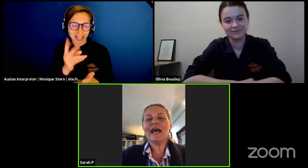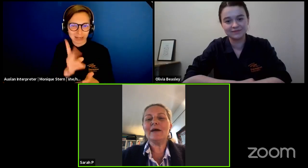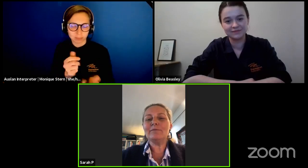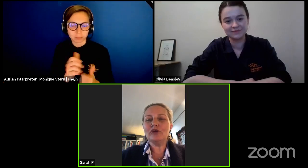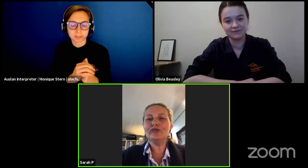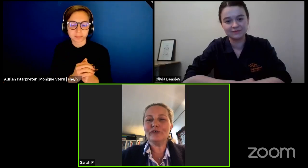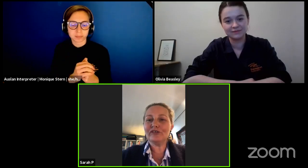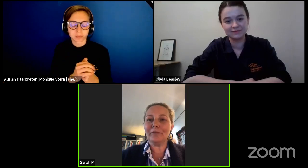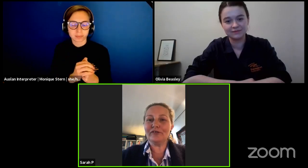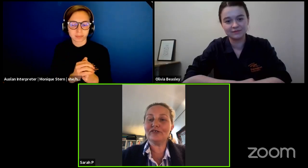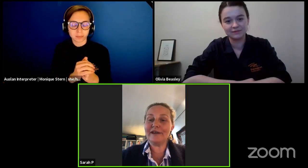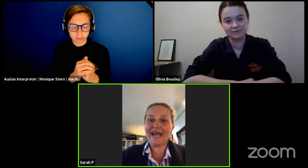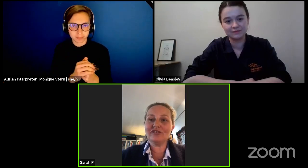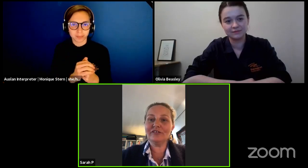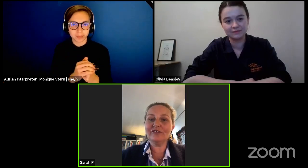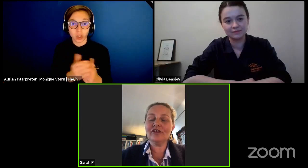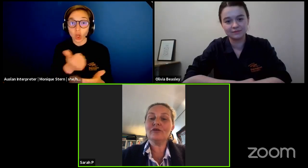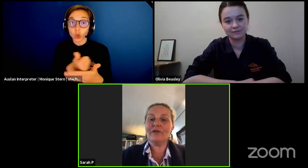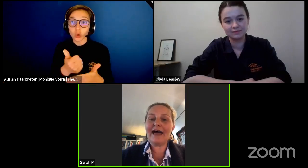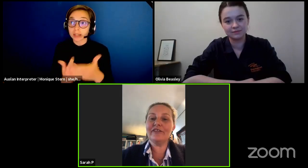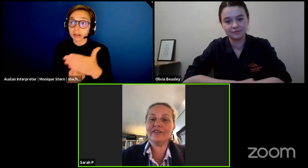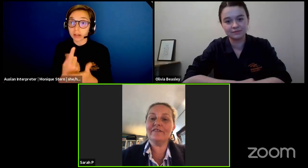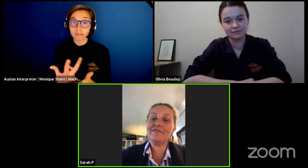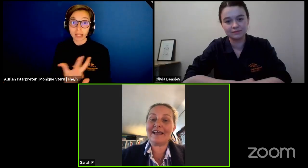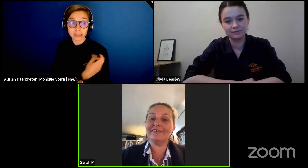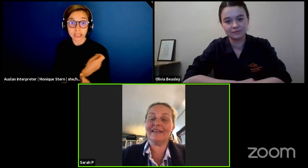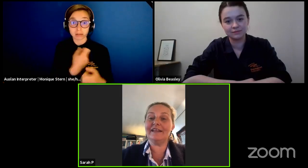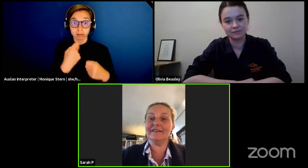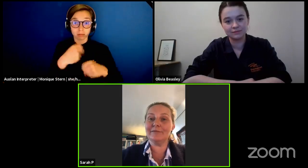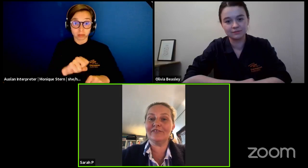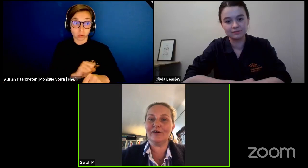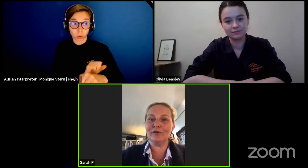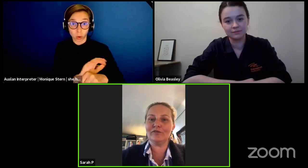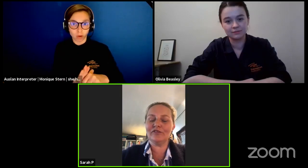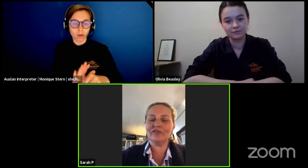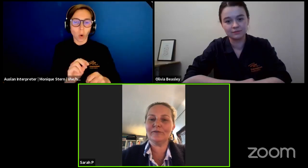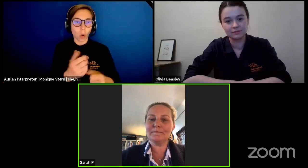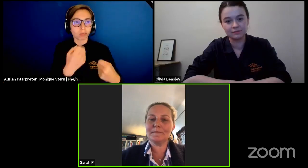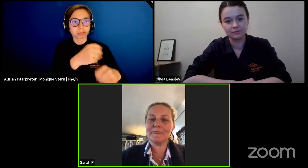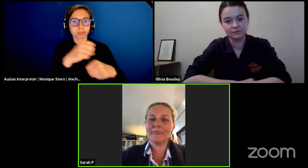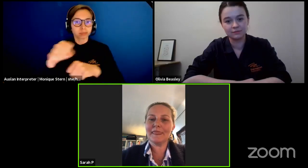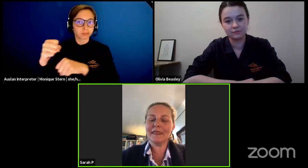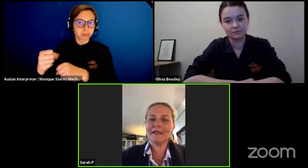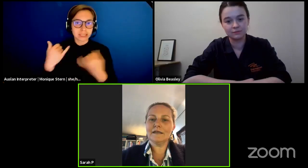the immune response reactions rather than the vaccine themselves.